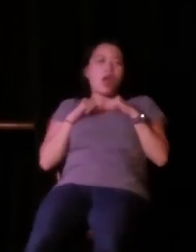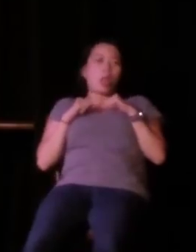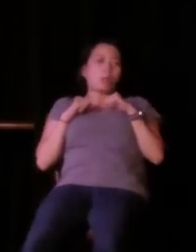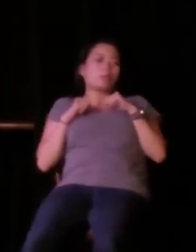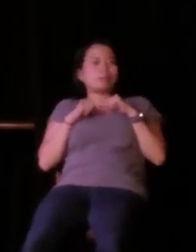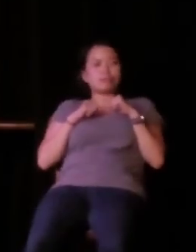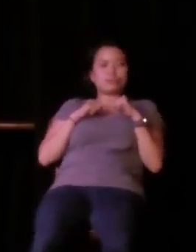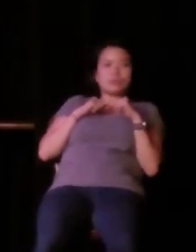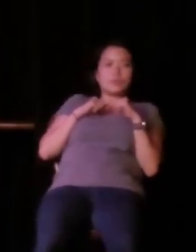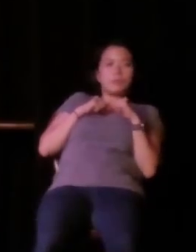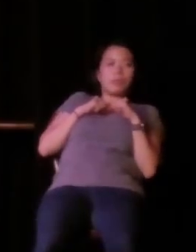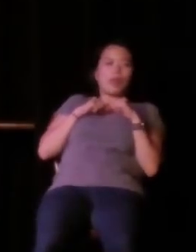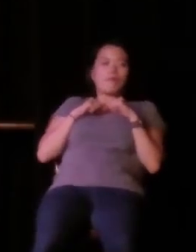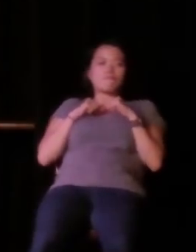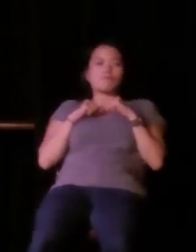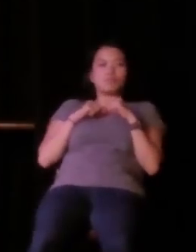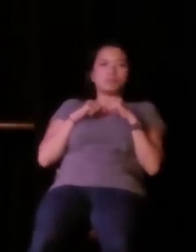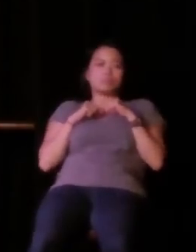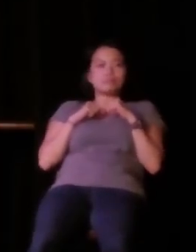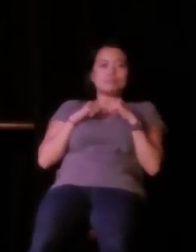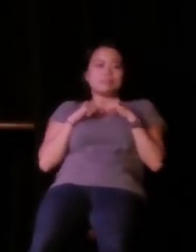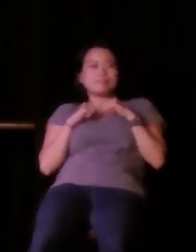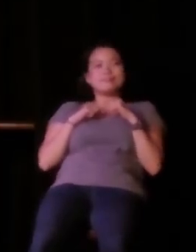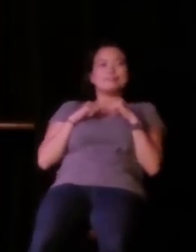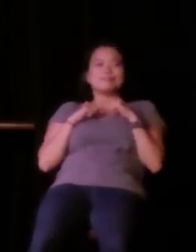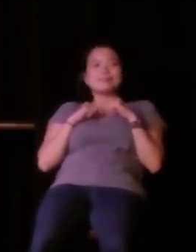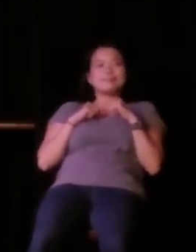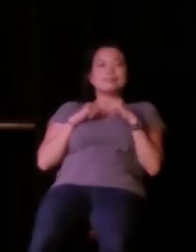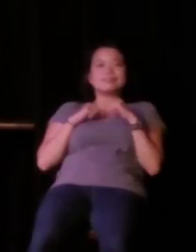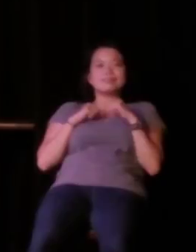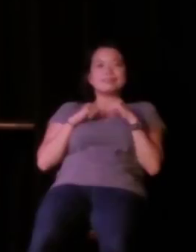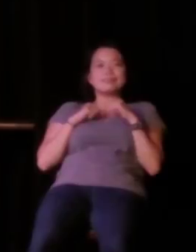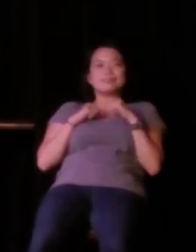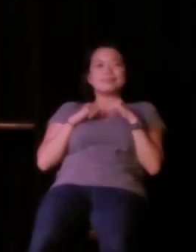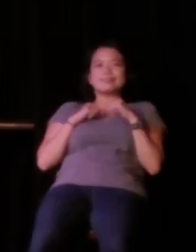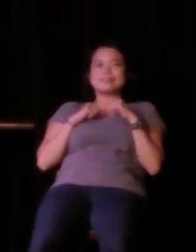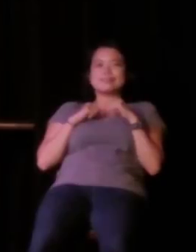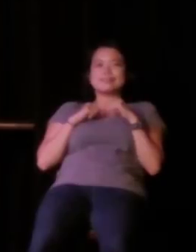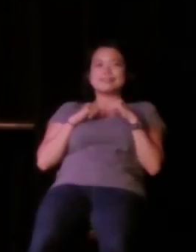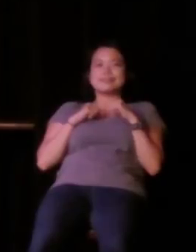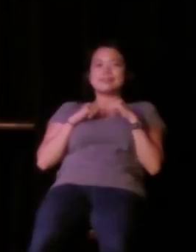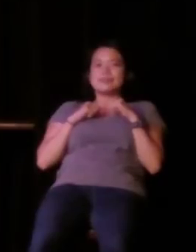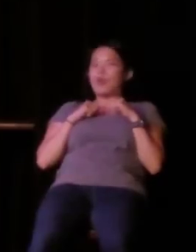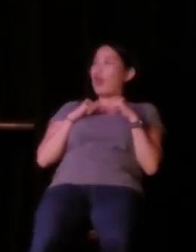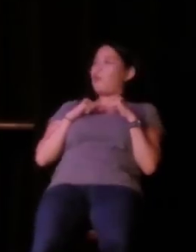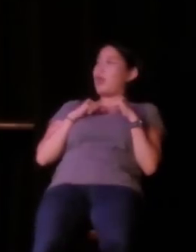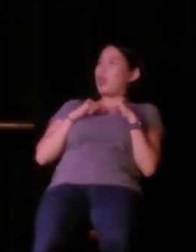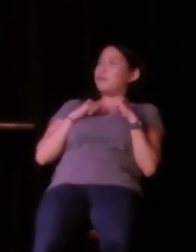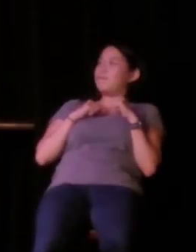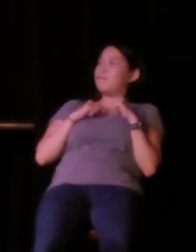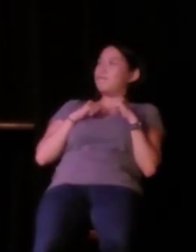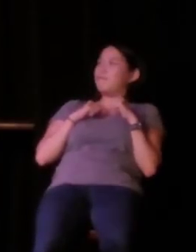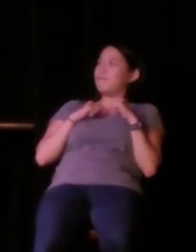Never. Yeah, no, I understand. She seems very inhuman. Yes. Okay, I'm gonna go. Oh, wait. I just